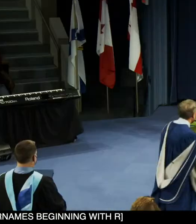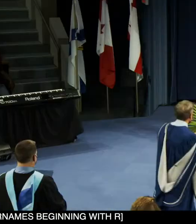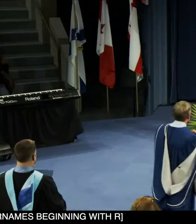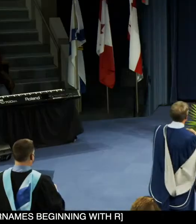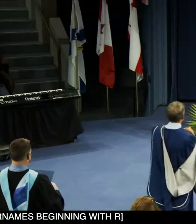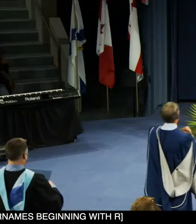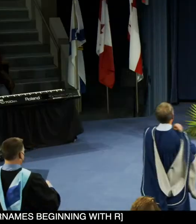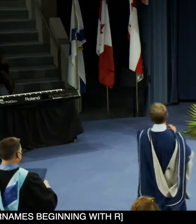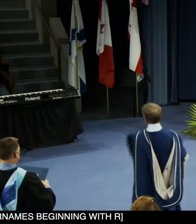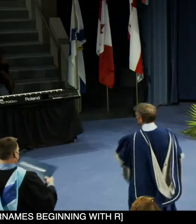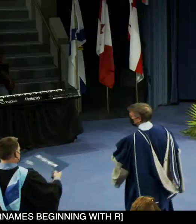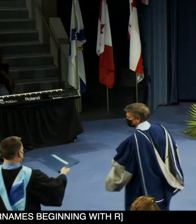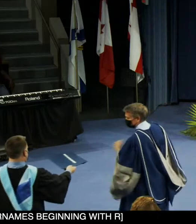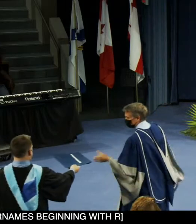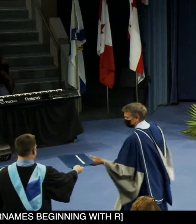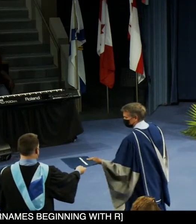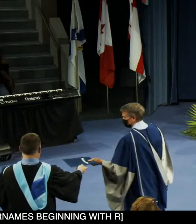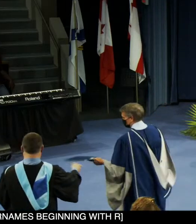Carly Romke.